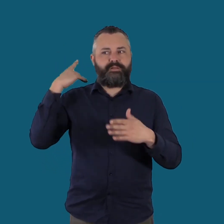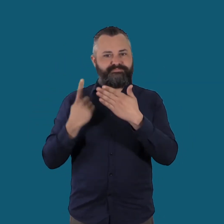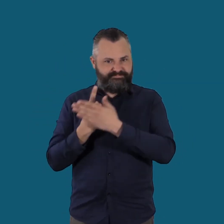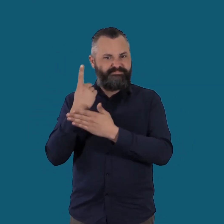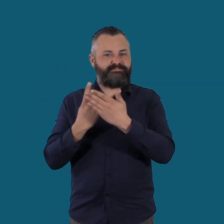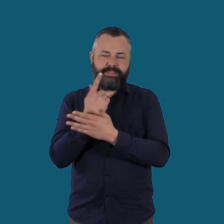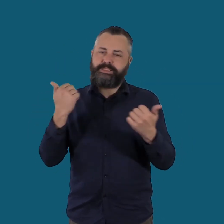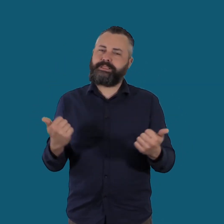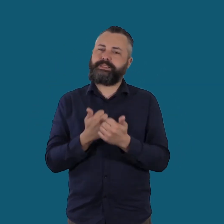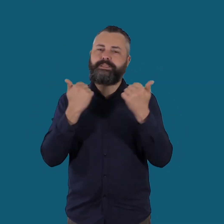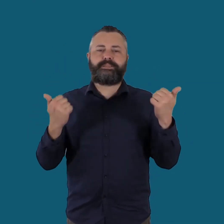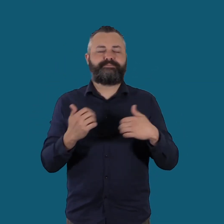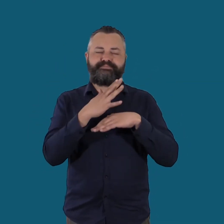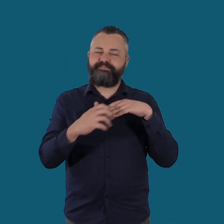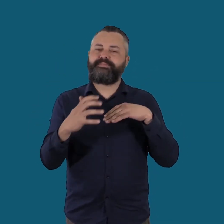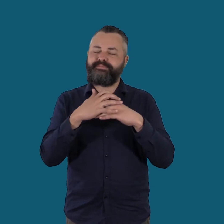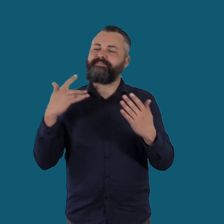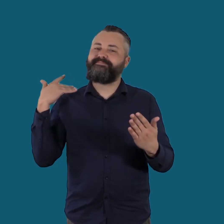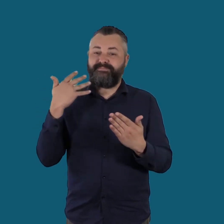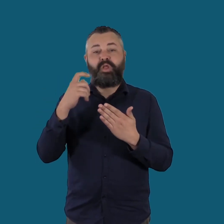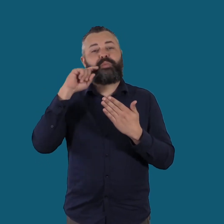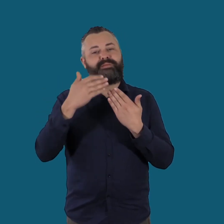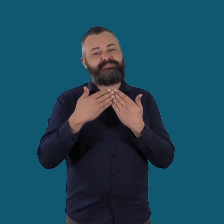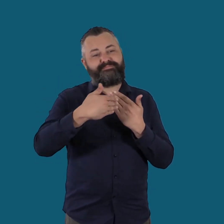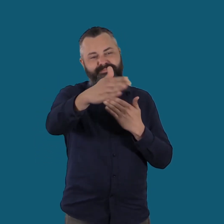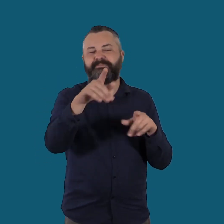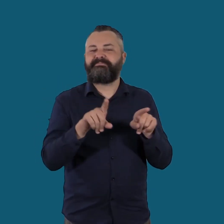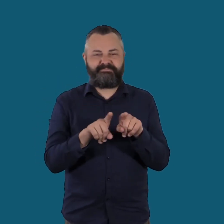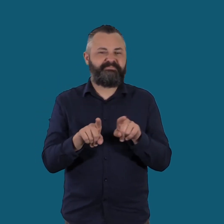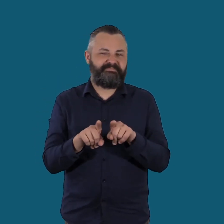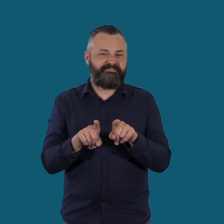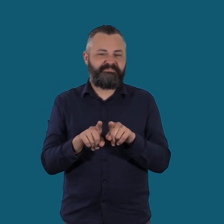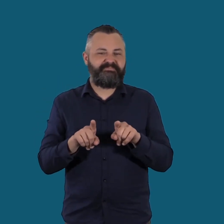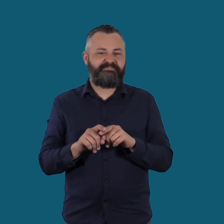Australia has a history of damaging landslides, and there is a high risk of future landslides occurring.